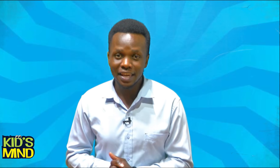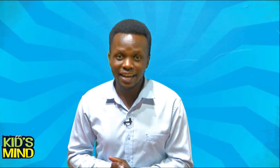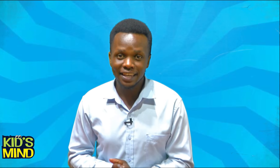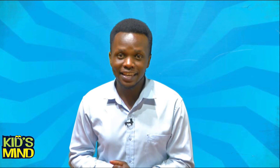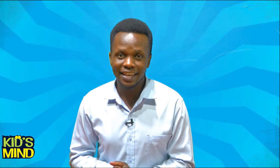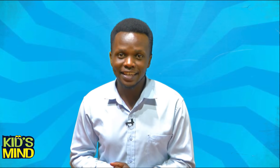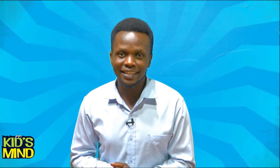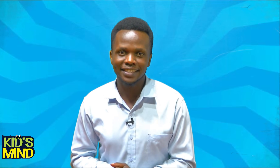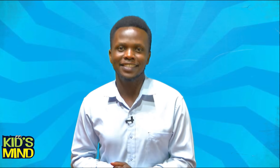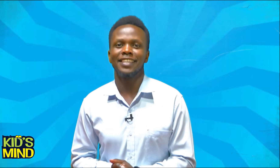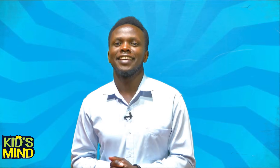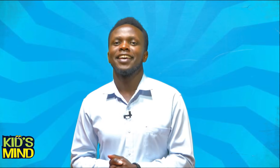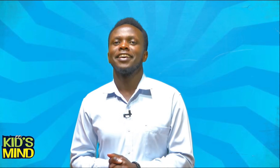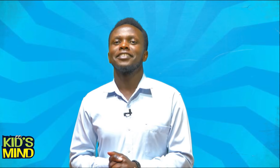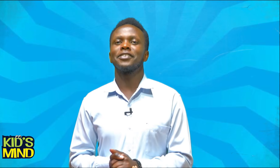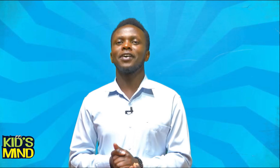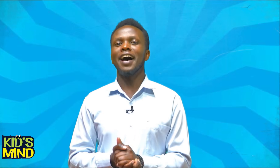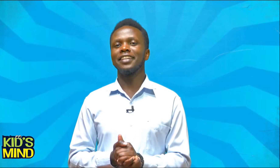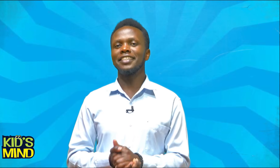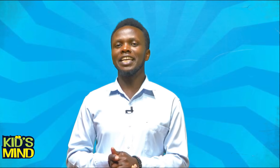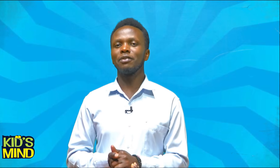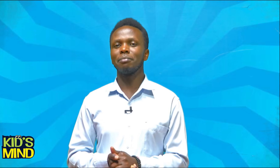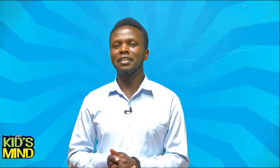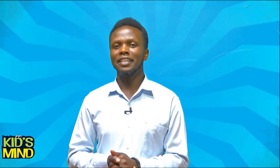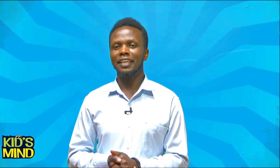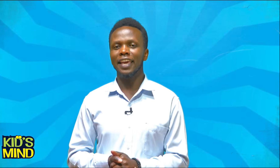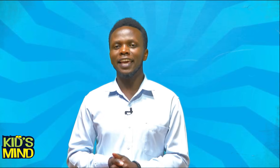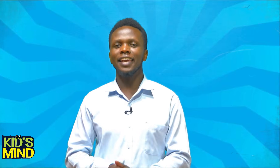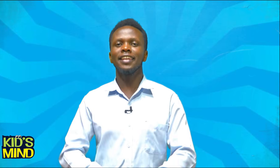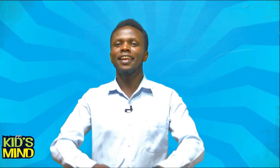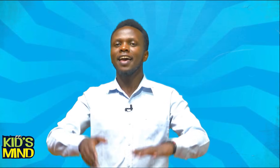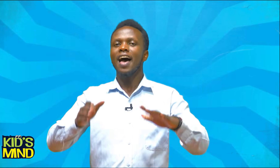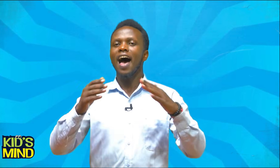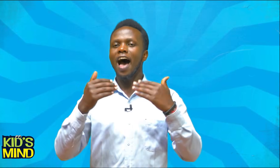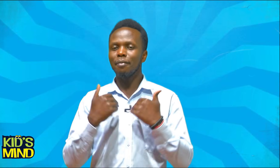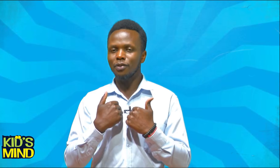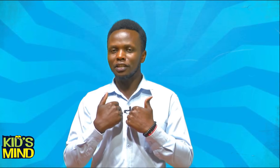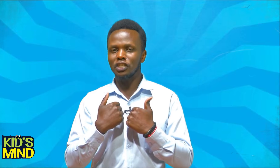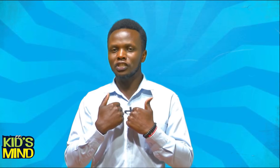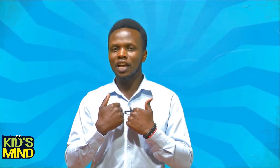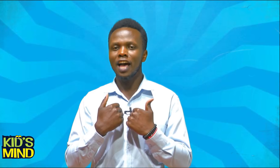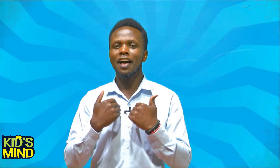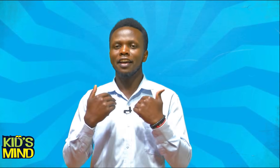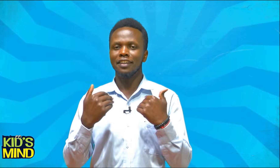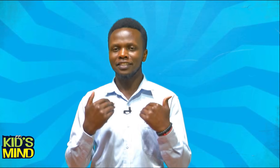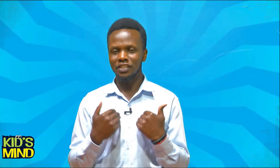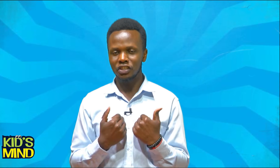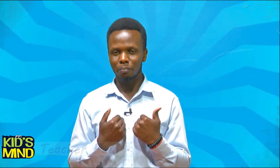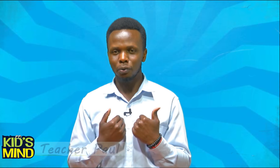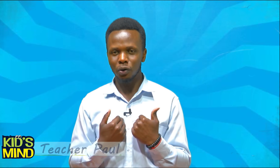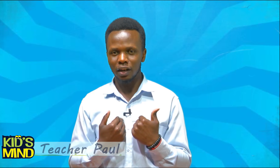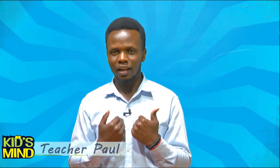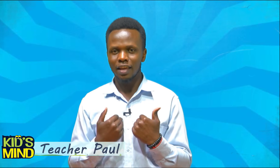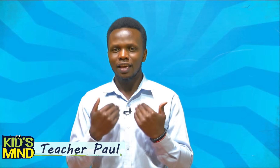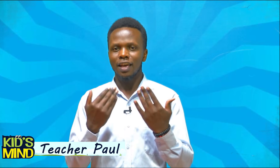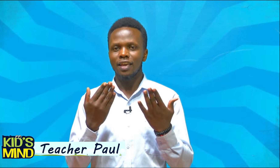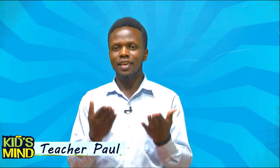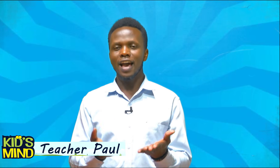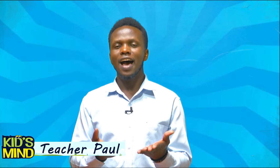together, kids? So until we meet again, I'm your teacher, Teacher Paul, here